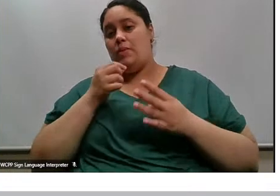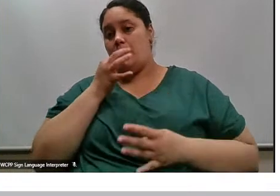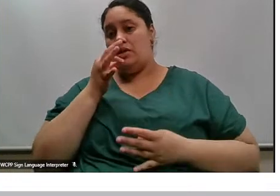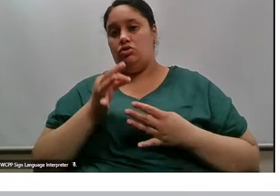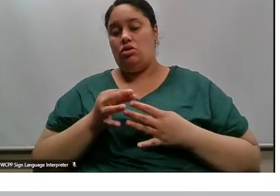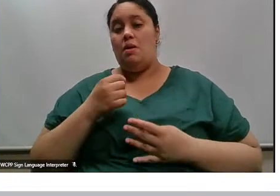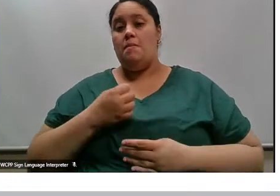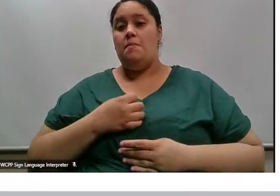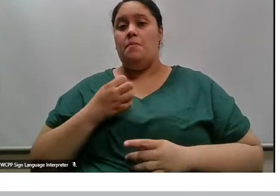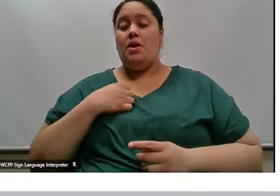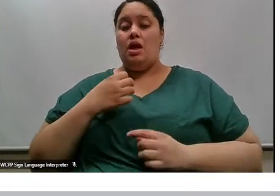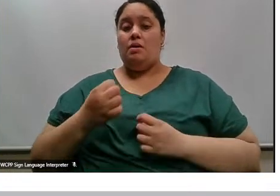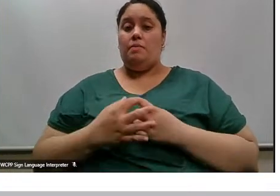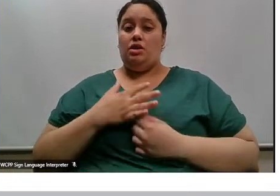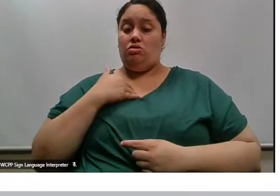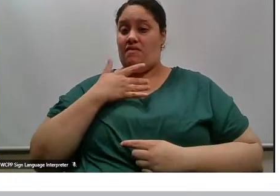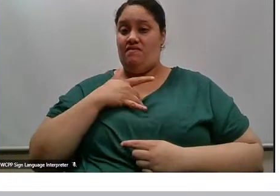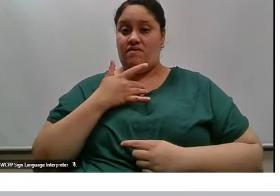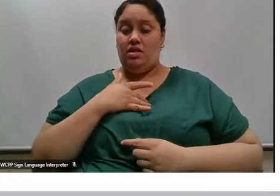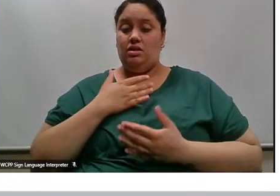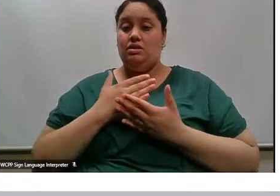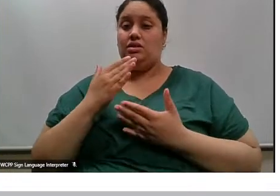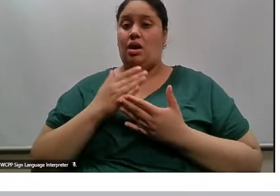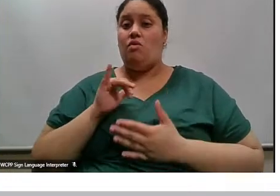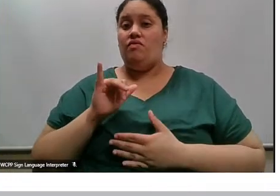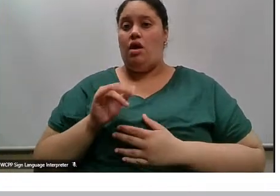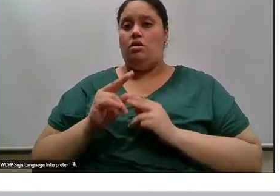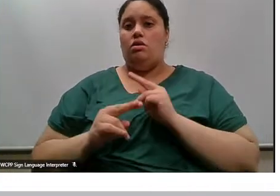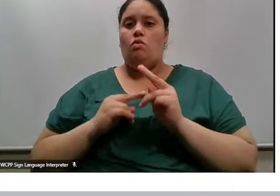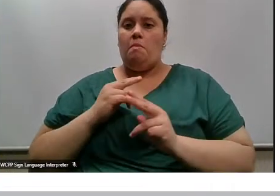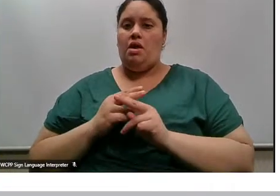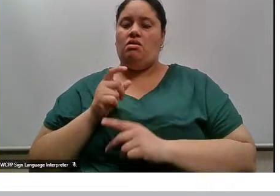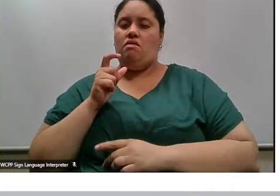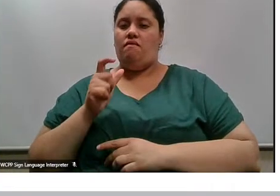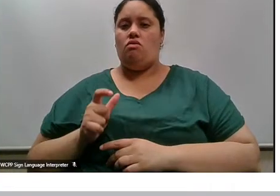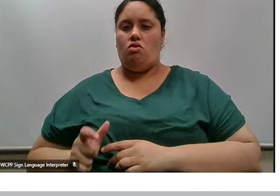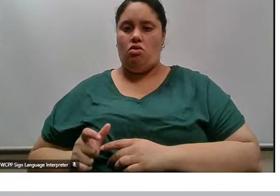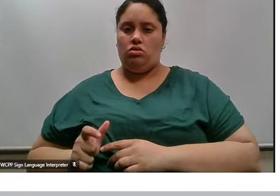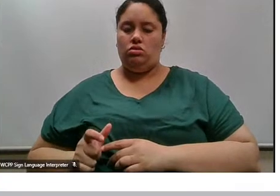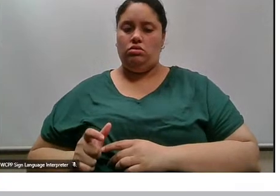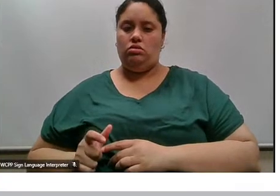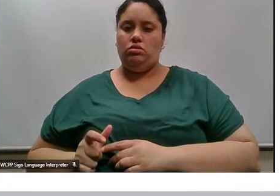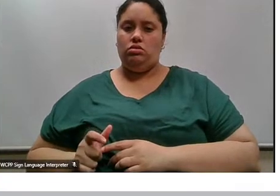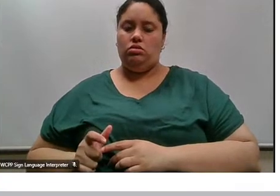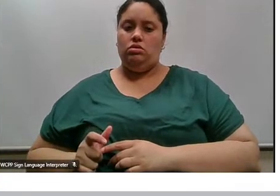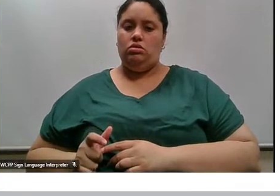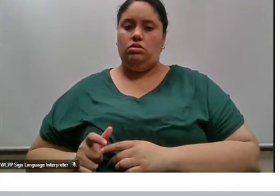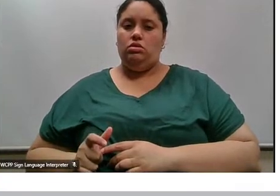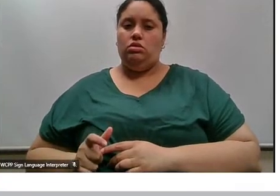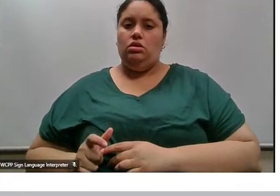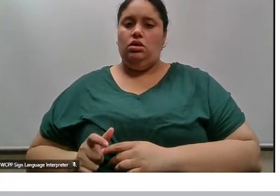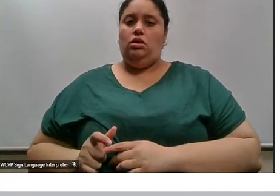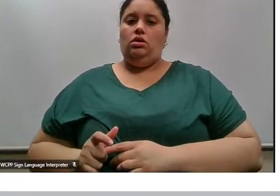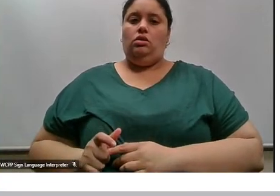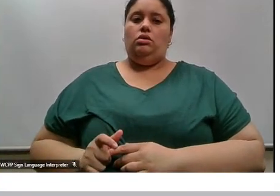that some of those may be repetitive amounts, that one shouldn't